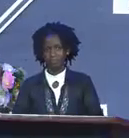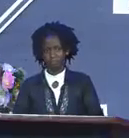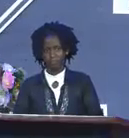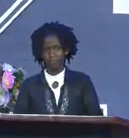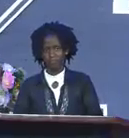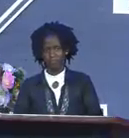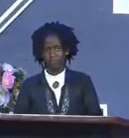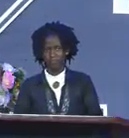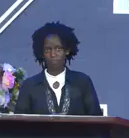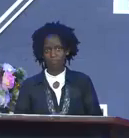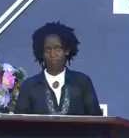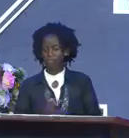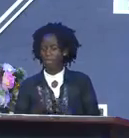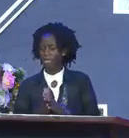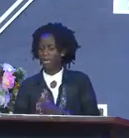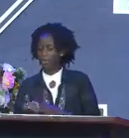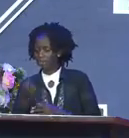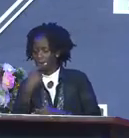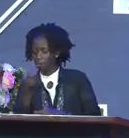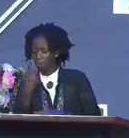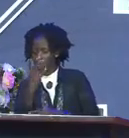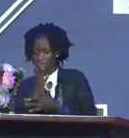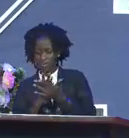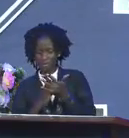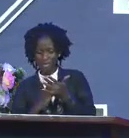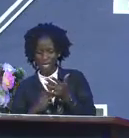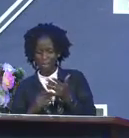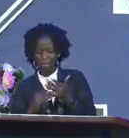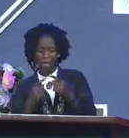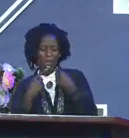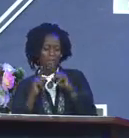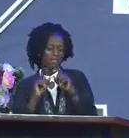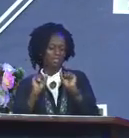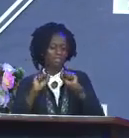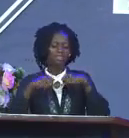By then I was in painkillers.